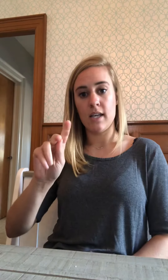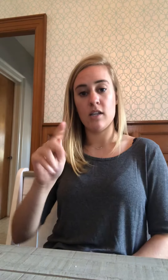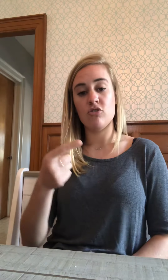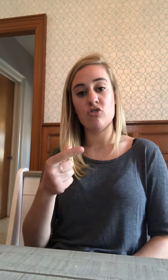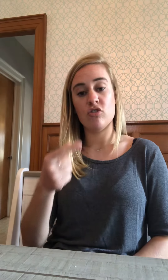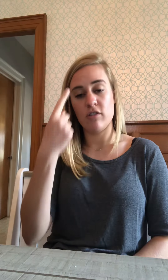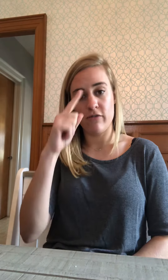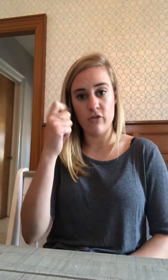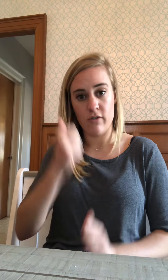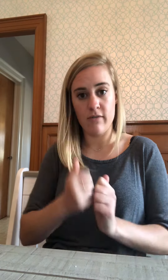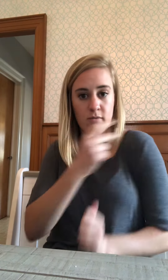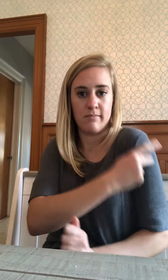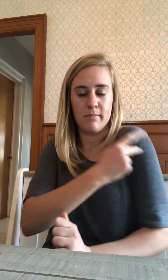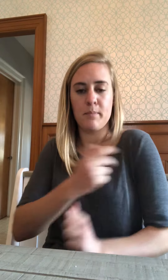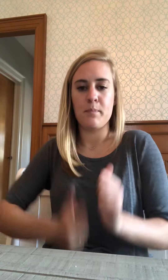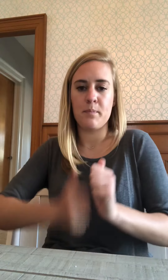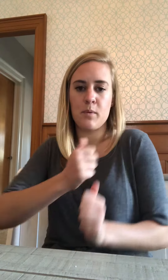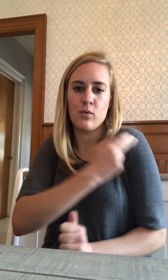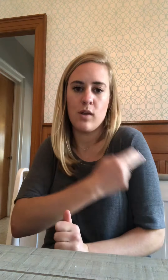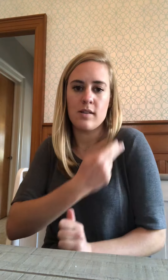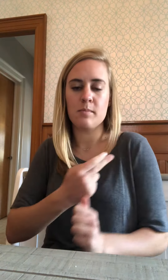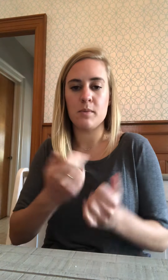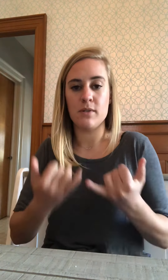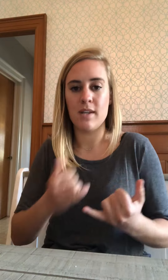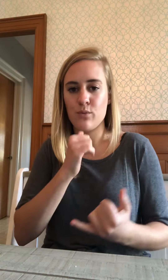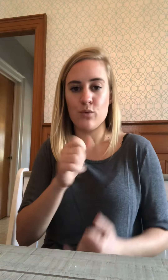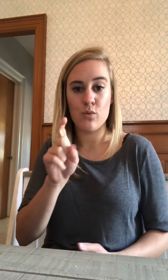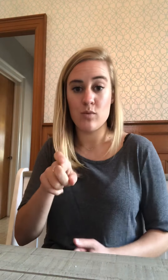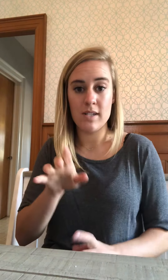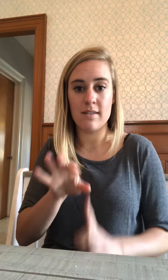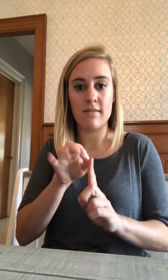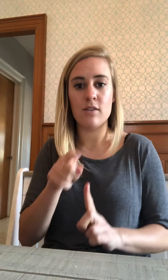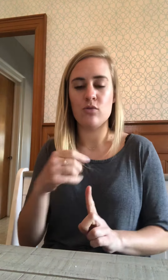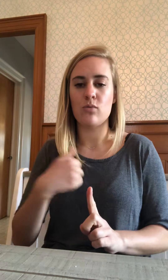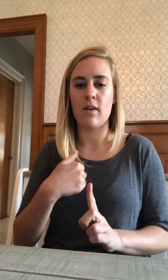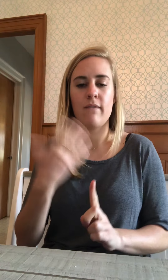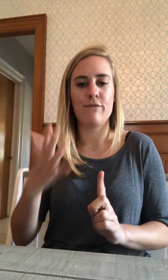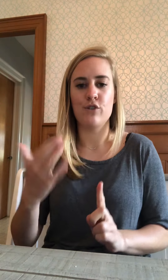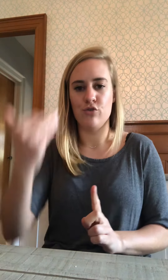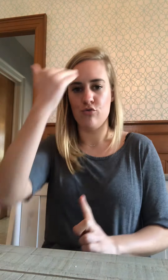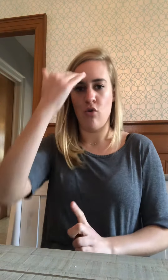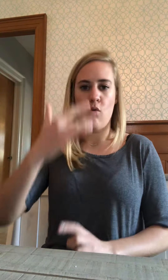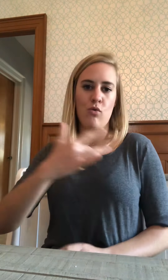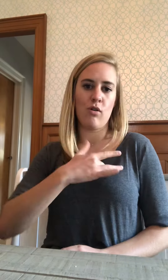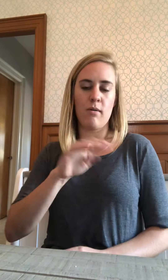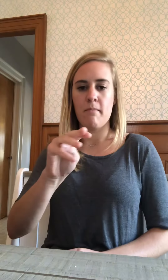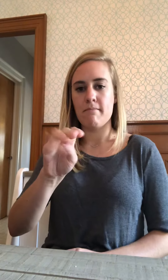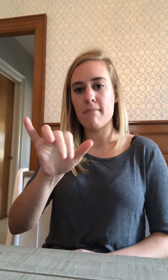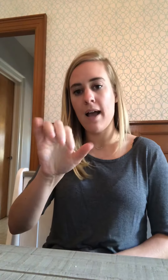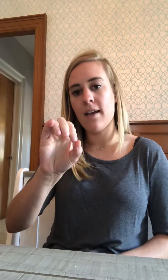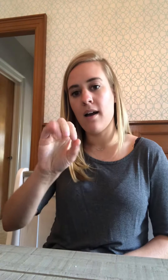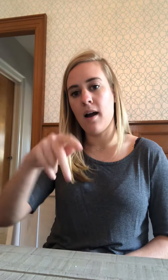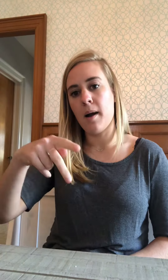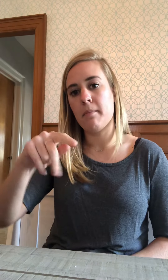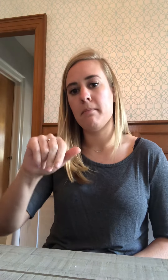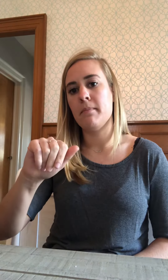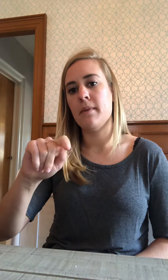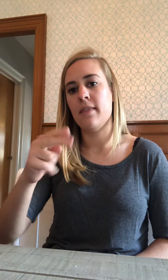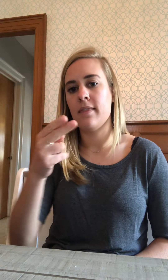most hospitals now, you don't need one unless there's some known cardiomyopathy or the patient is 40 years old, or sometimes it's 50 years old